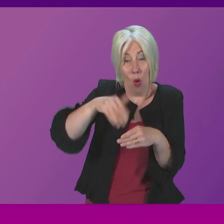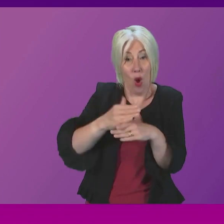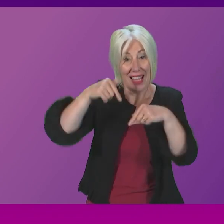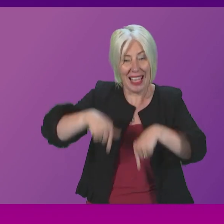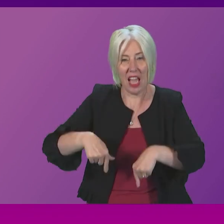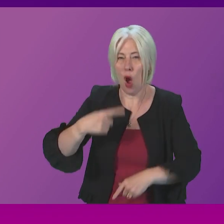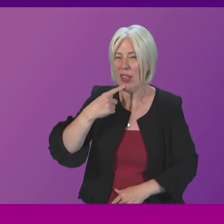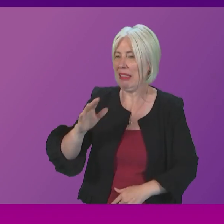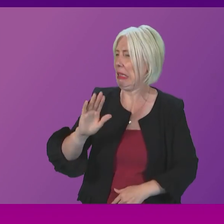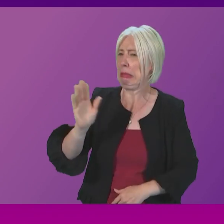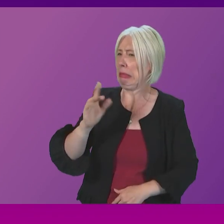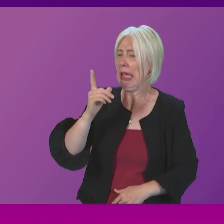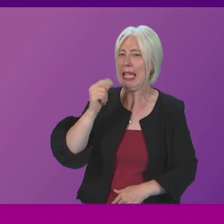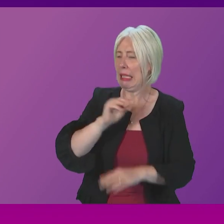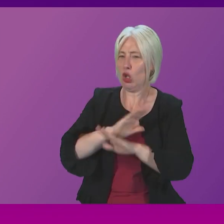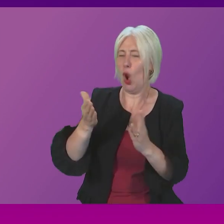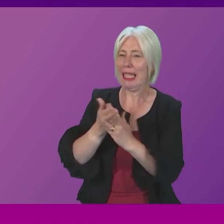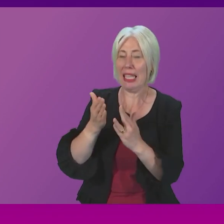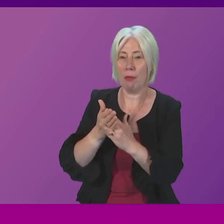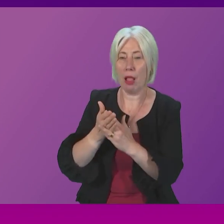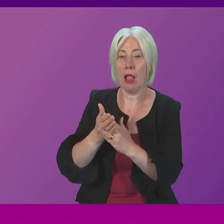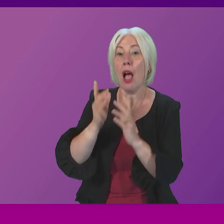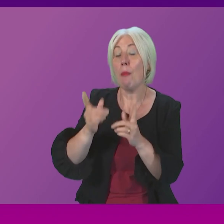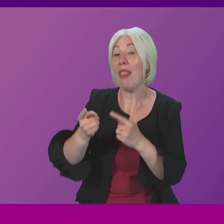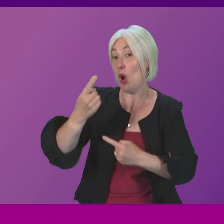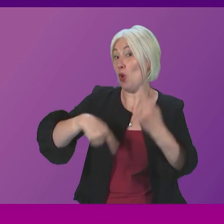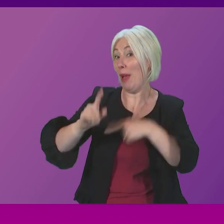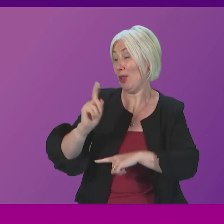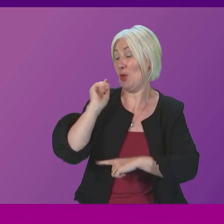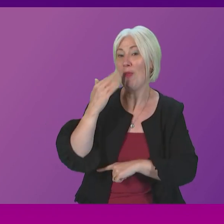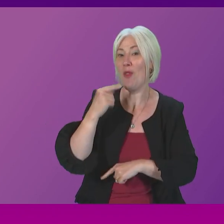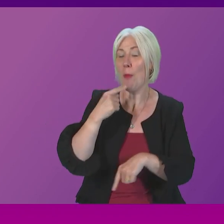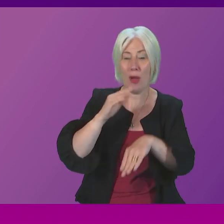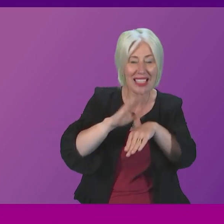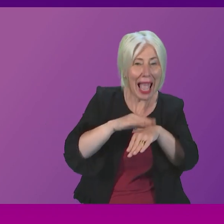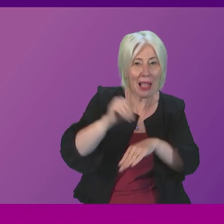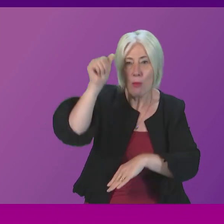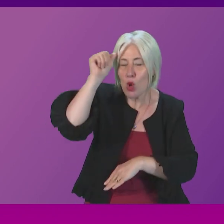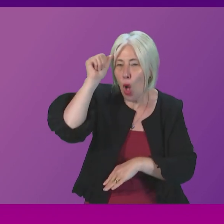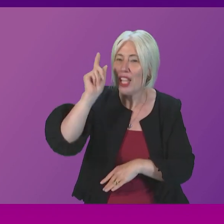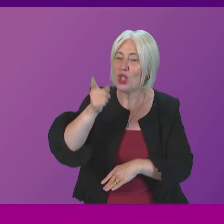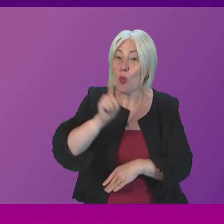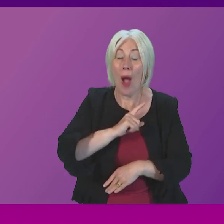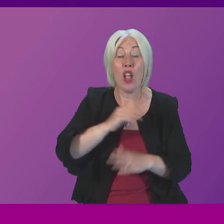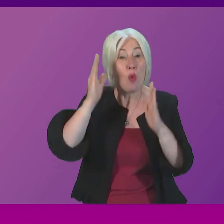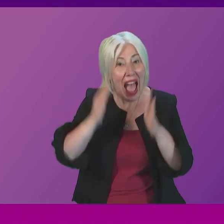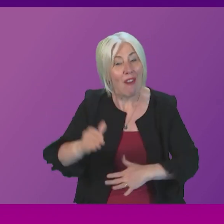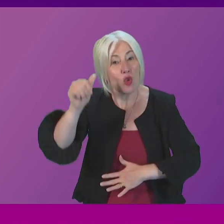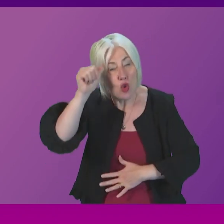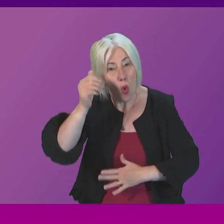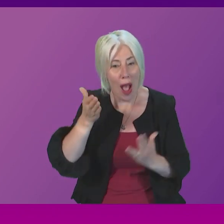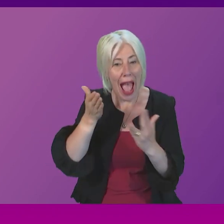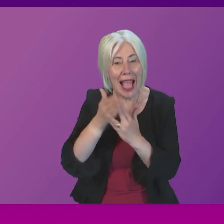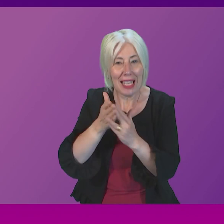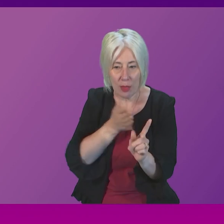have probably said it can be quite inaccessible. And that goes back to the point I made earlier about time and knowledge, because you need to know the accessible